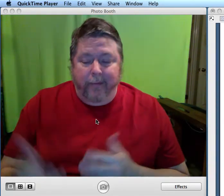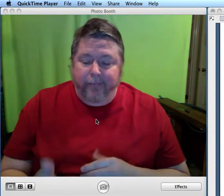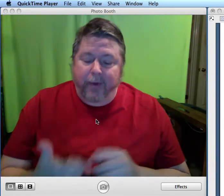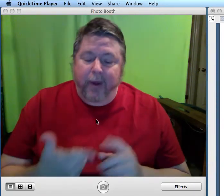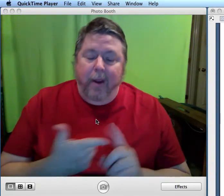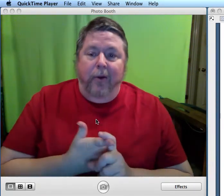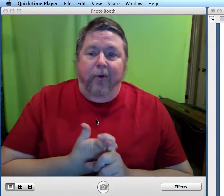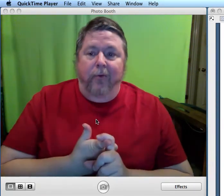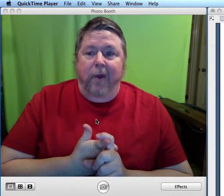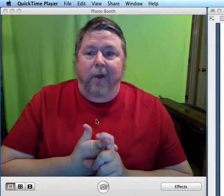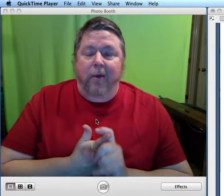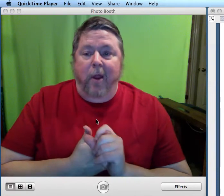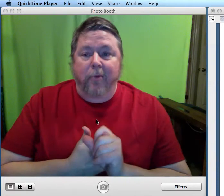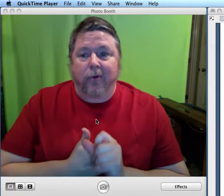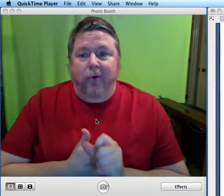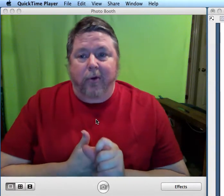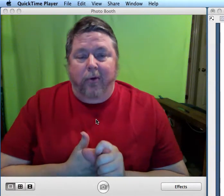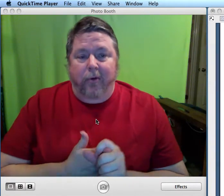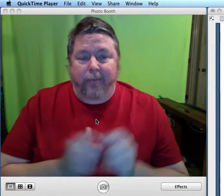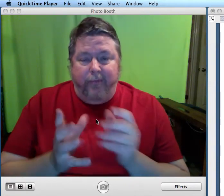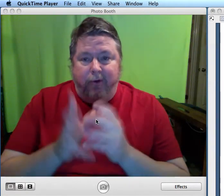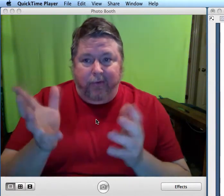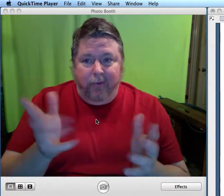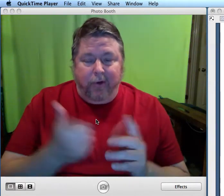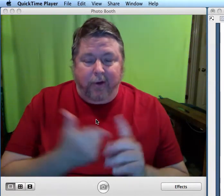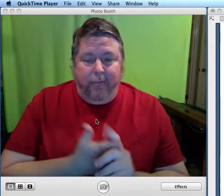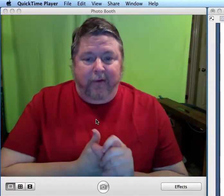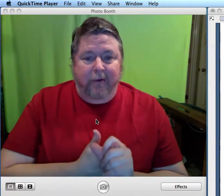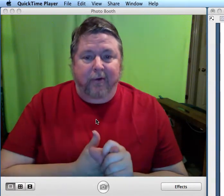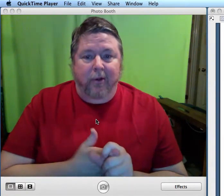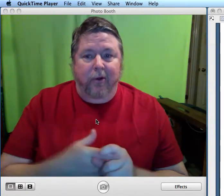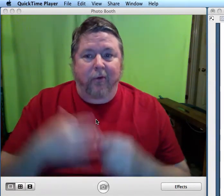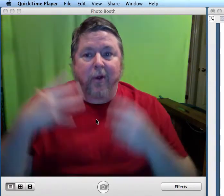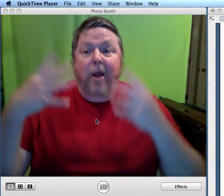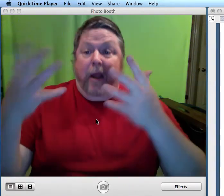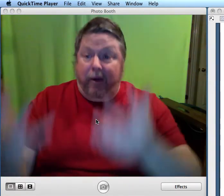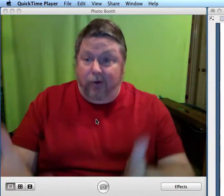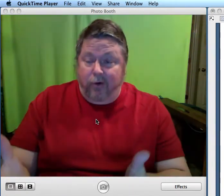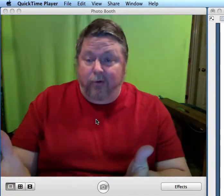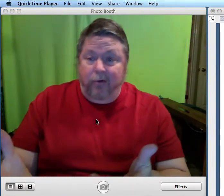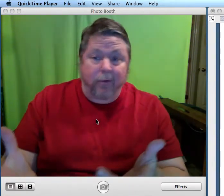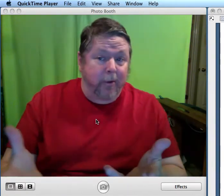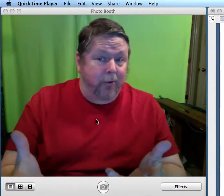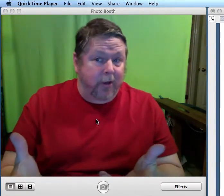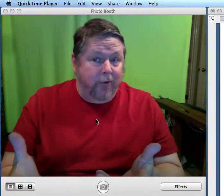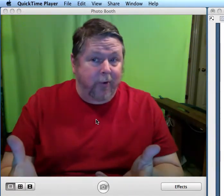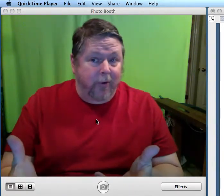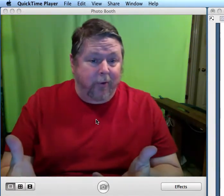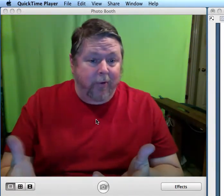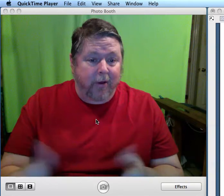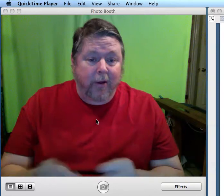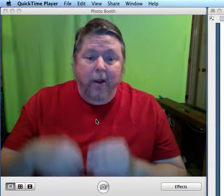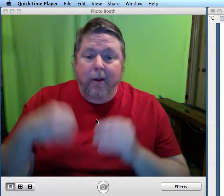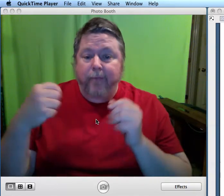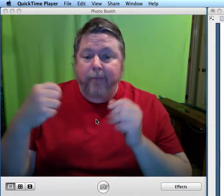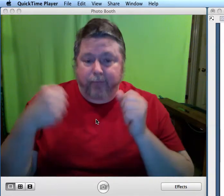work. You've done a musical series of music pieces so that you get to choose the music that you want to work